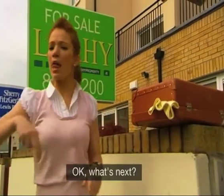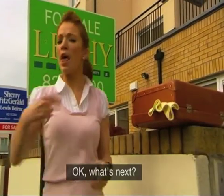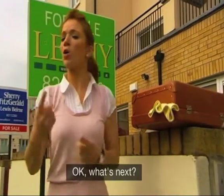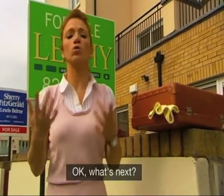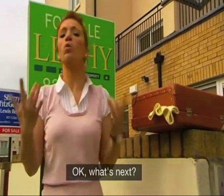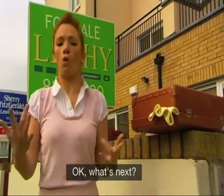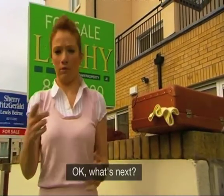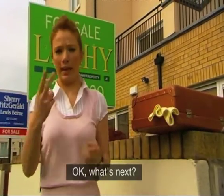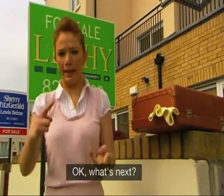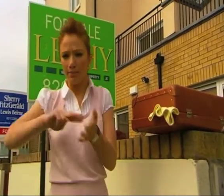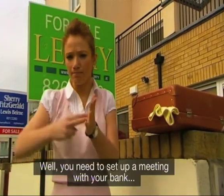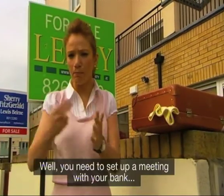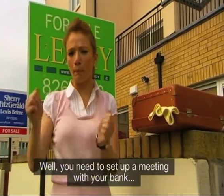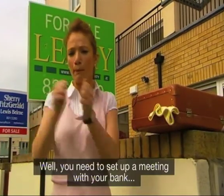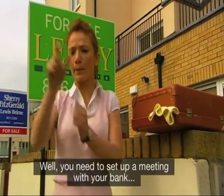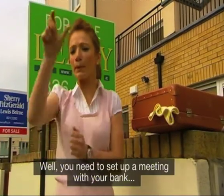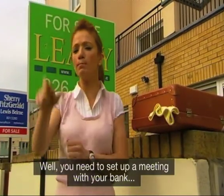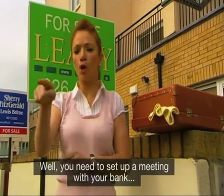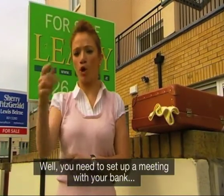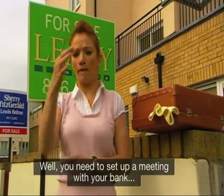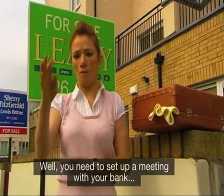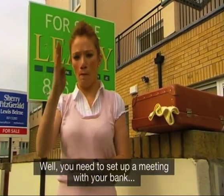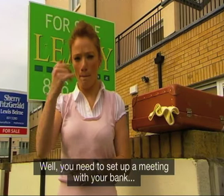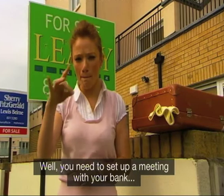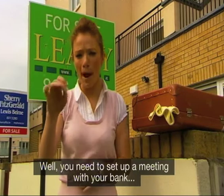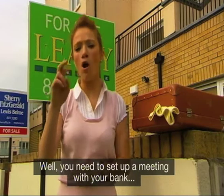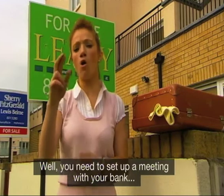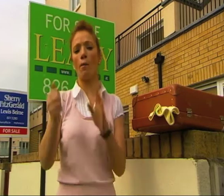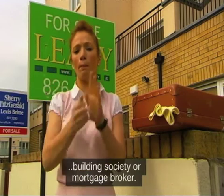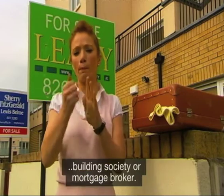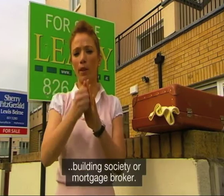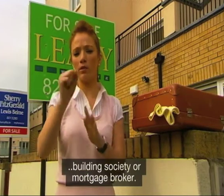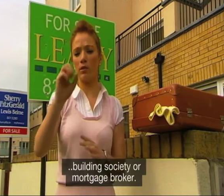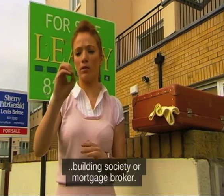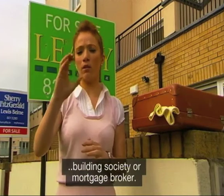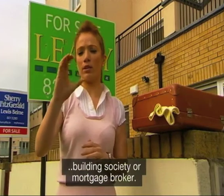Okay, what's next? Well, you need to set up a meeting with your bank, building society, or mortgage broker.